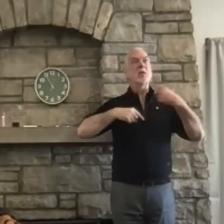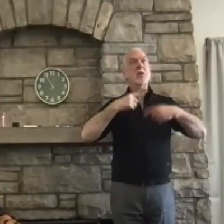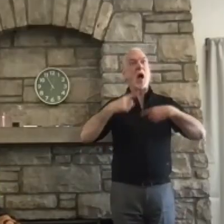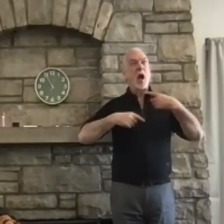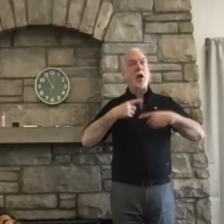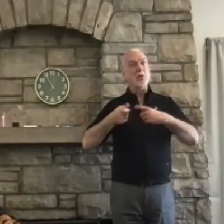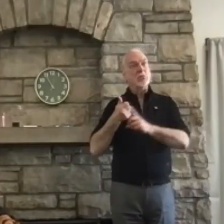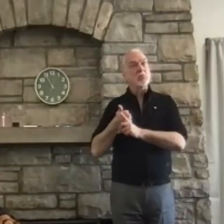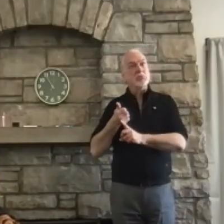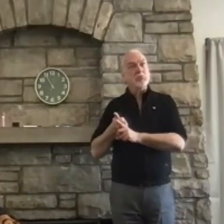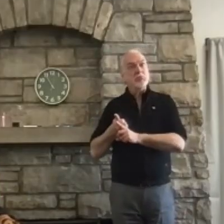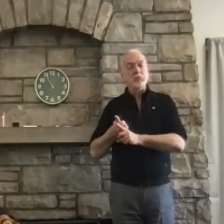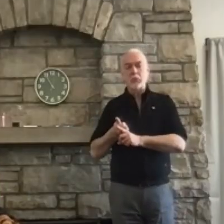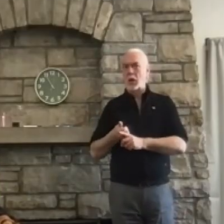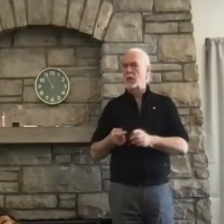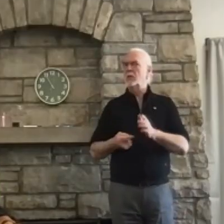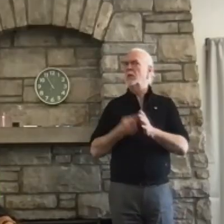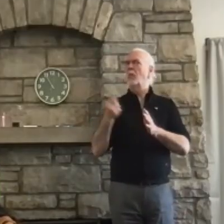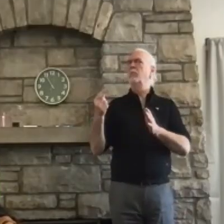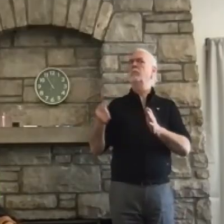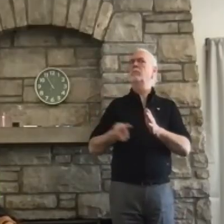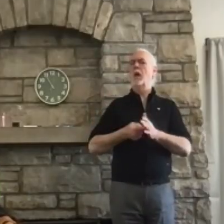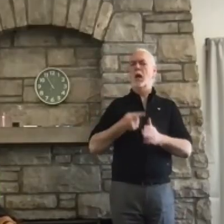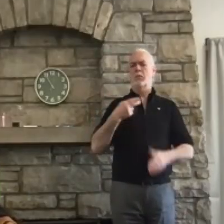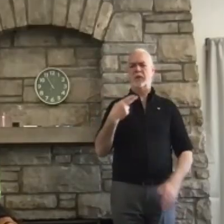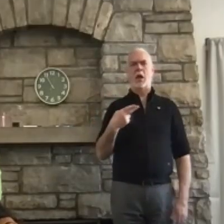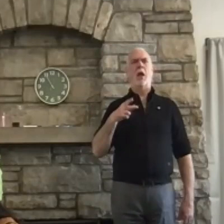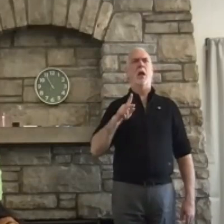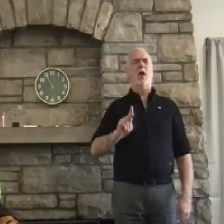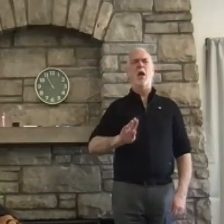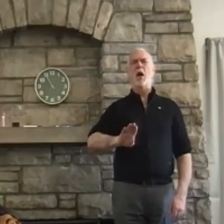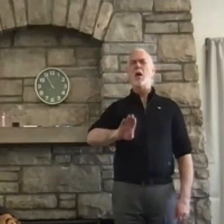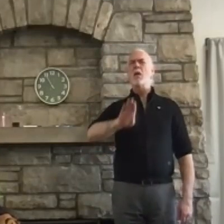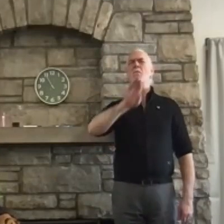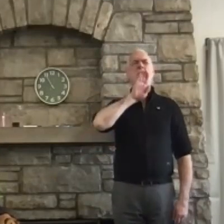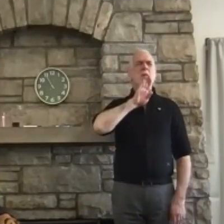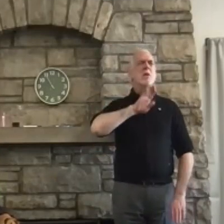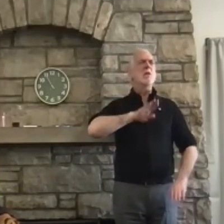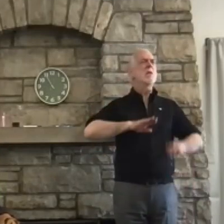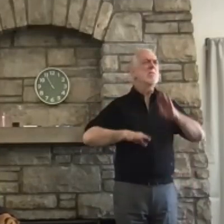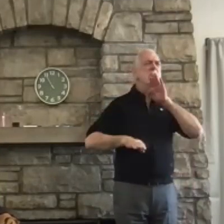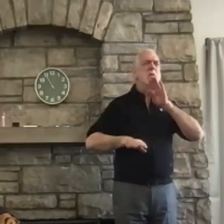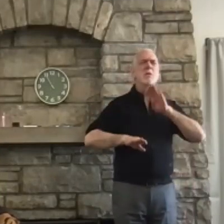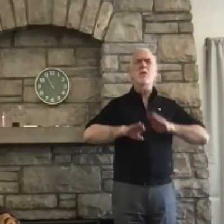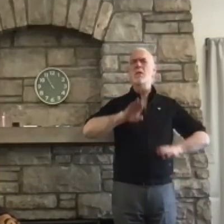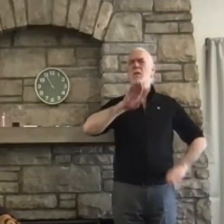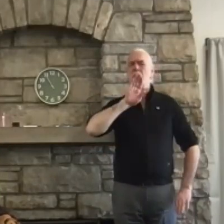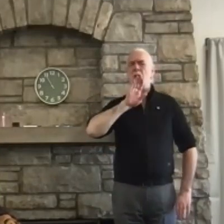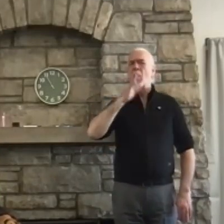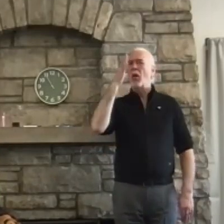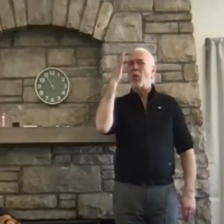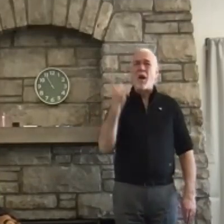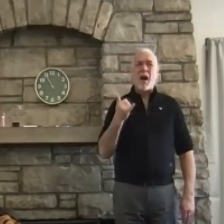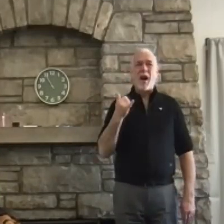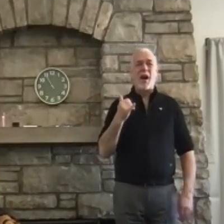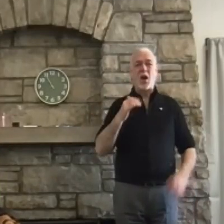Sometimes Helen was very frustrated because it was so hard to